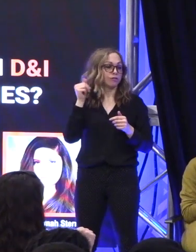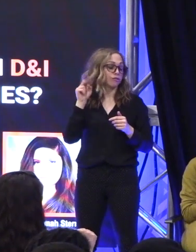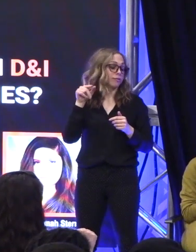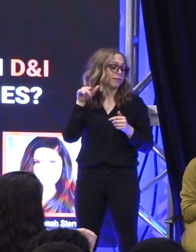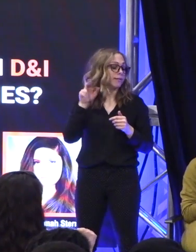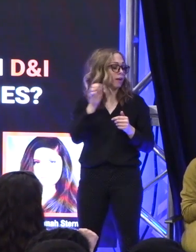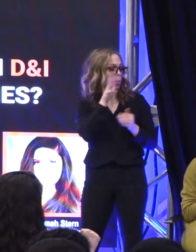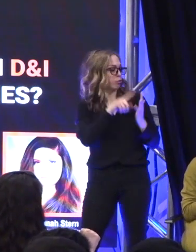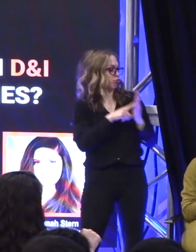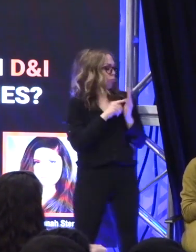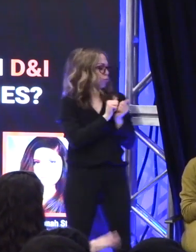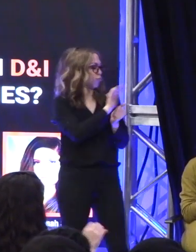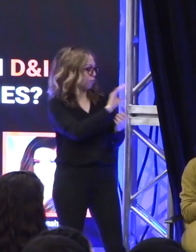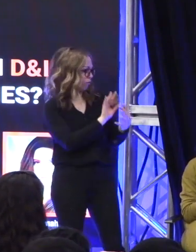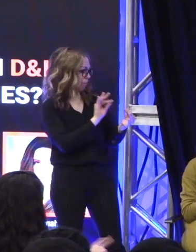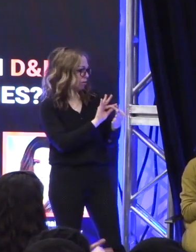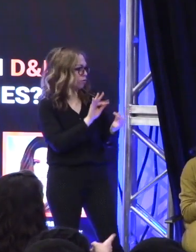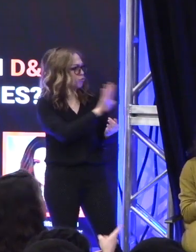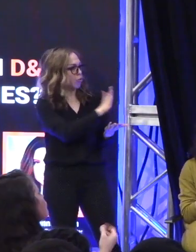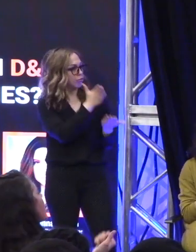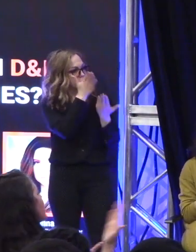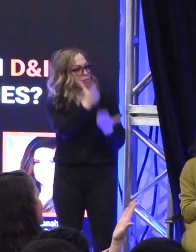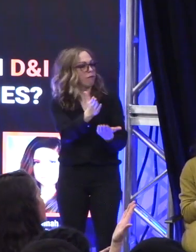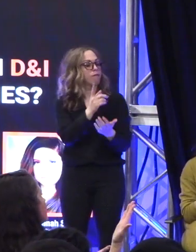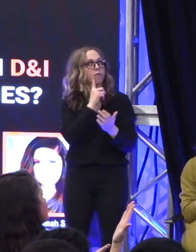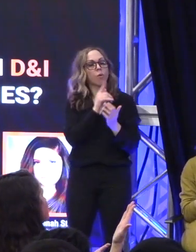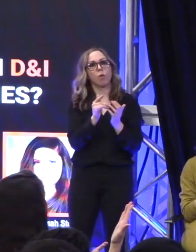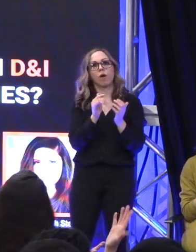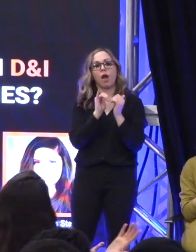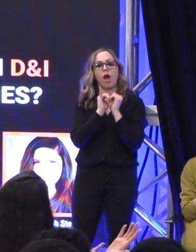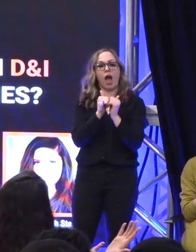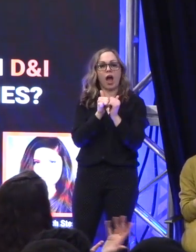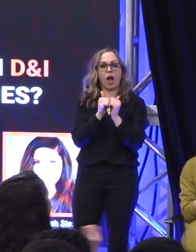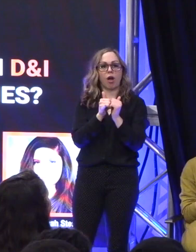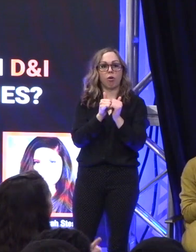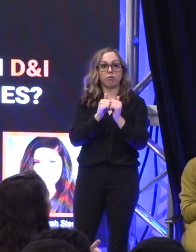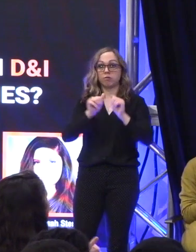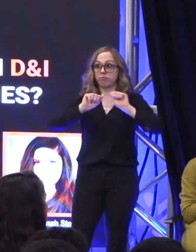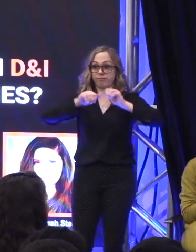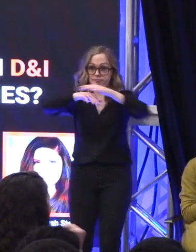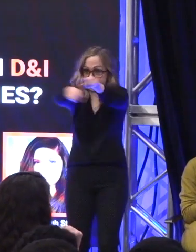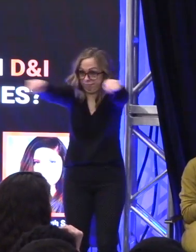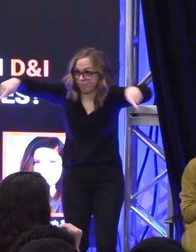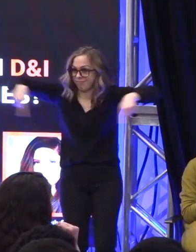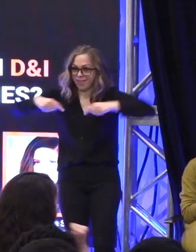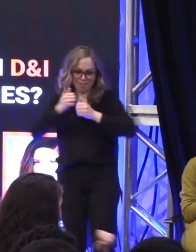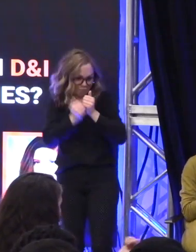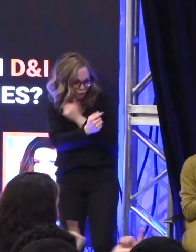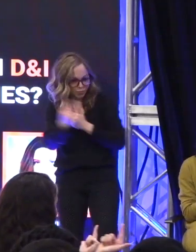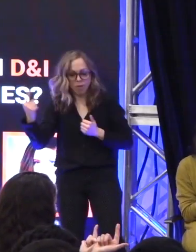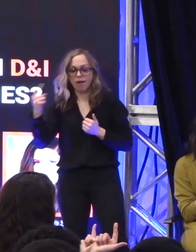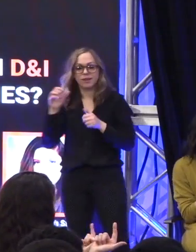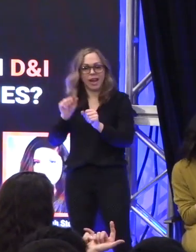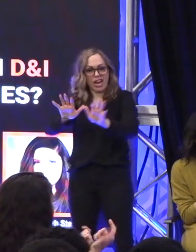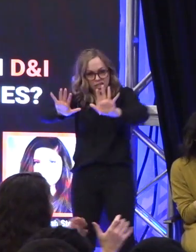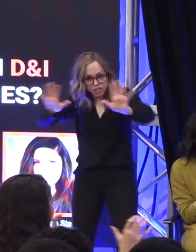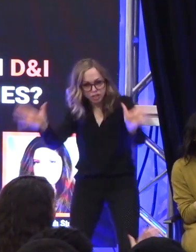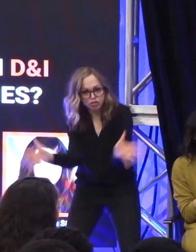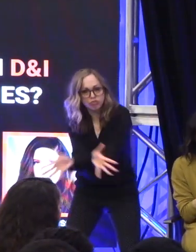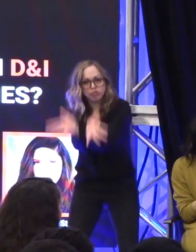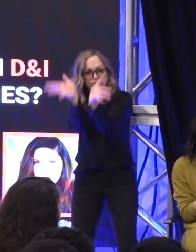you. What recommendations do you have on how together, all of us, can encourage